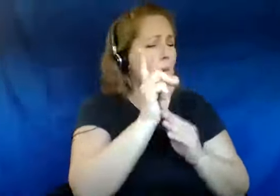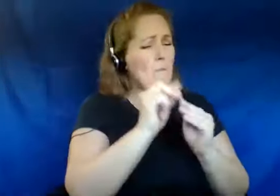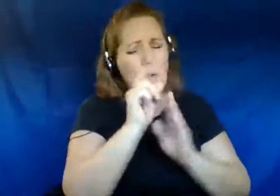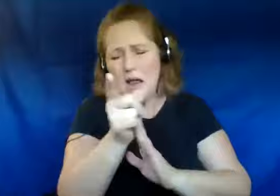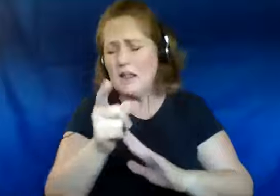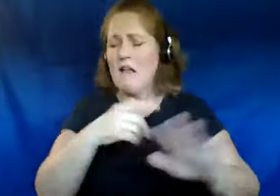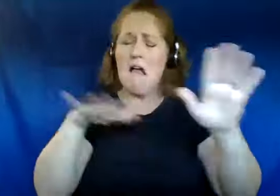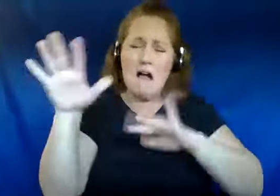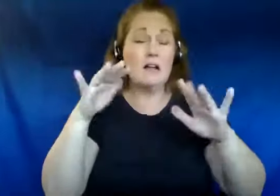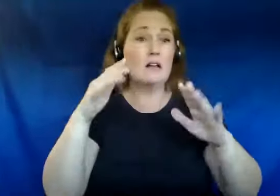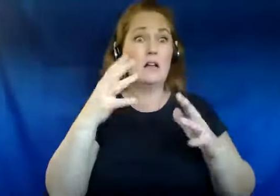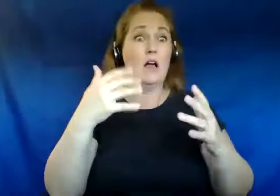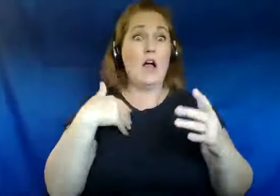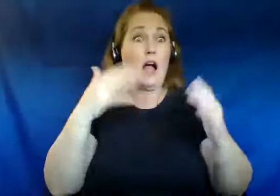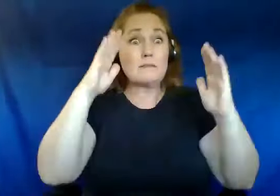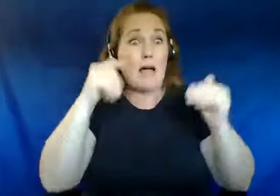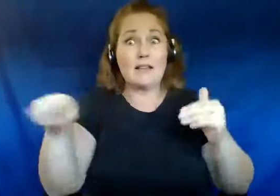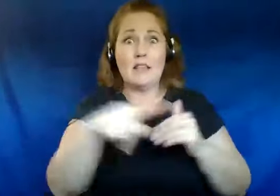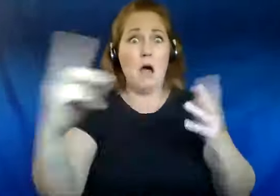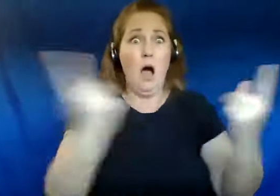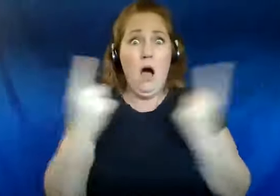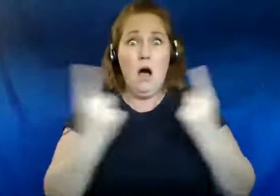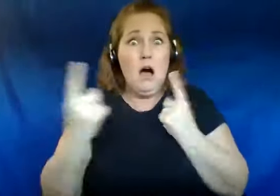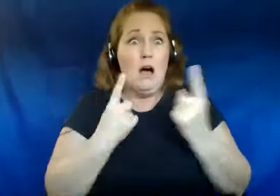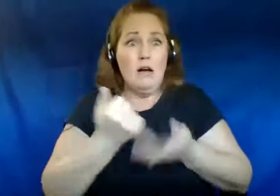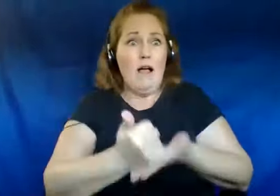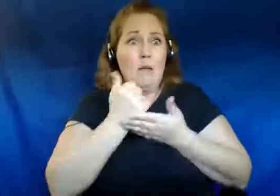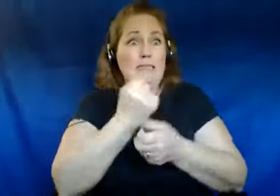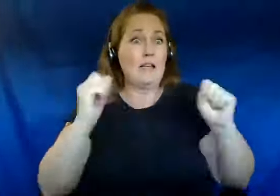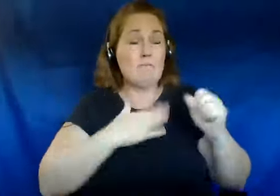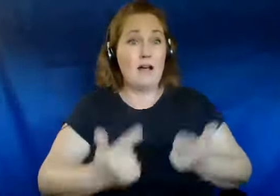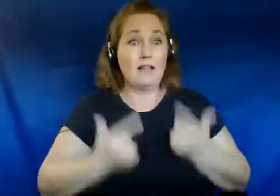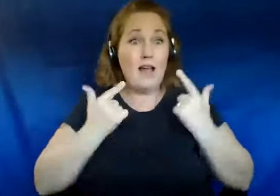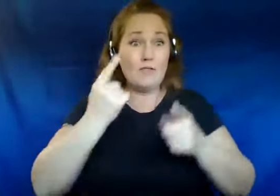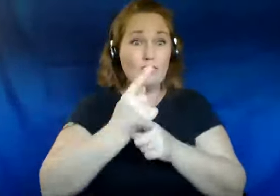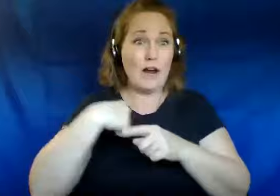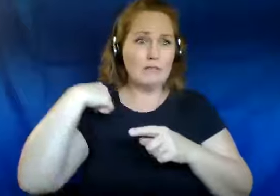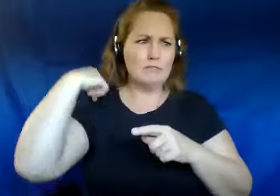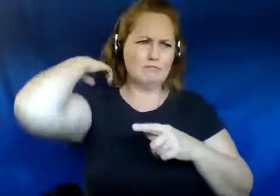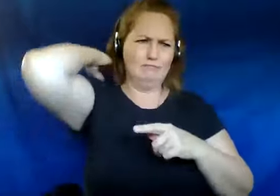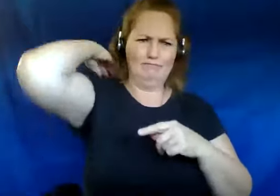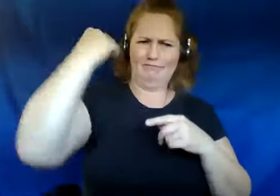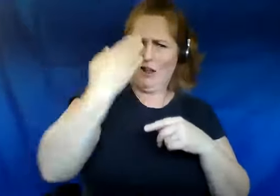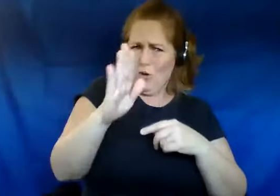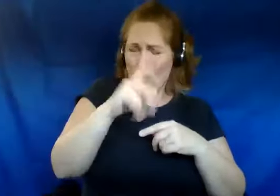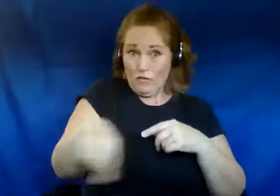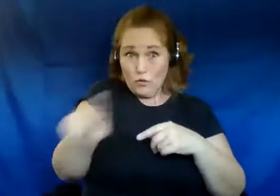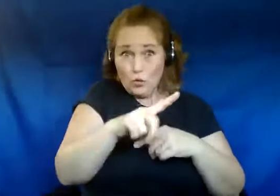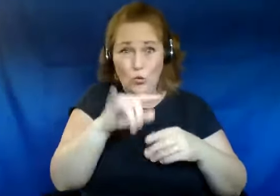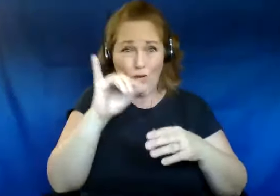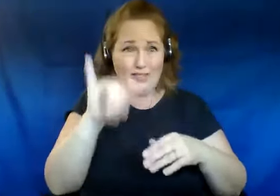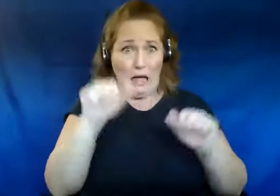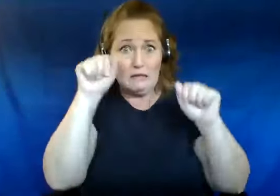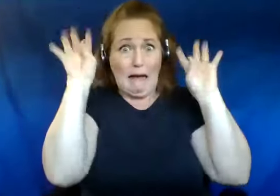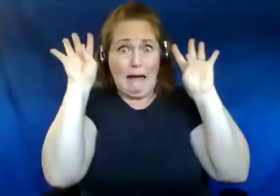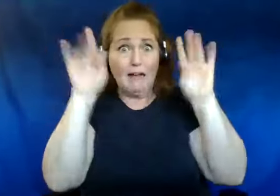the next thing we want is everybody running to our side, saving our lives. I mean, I don't know if any of you are hysterical,